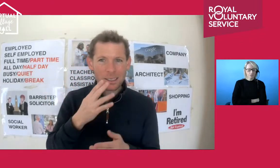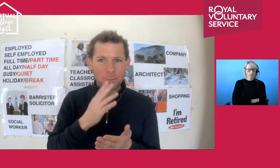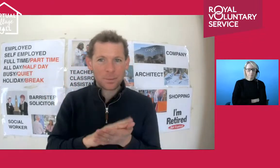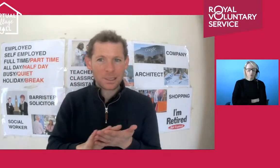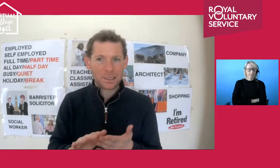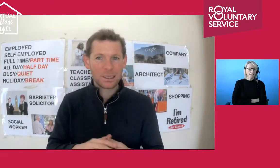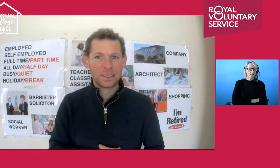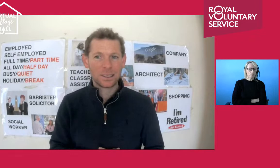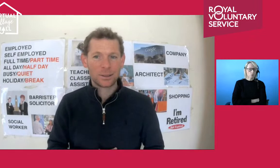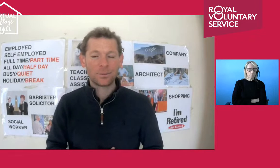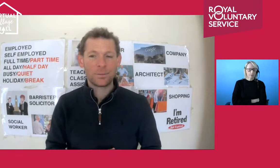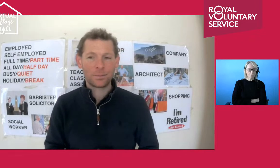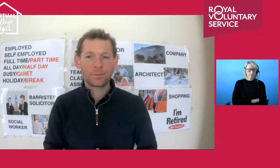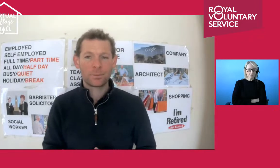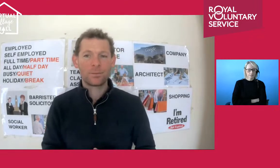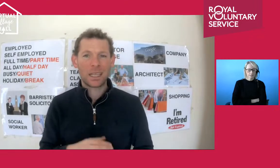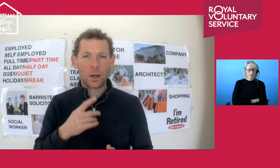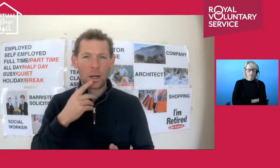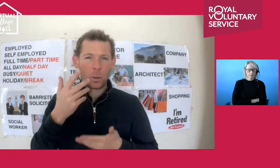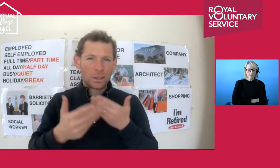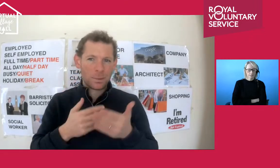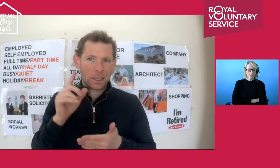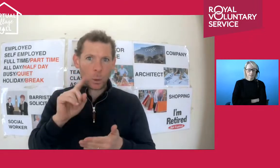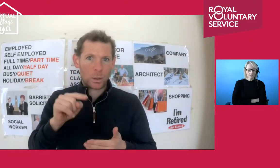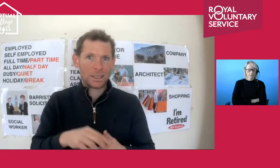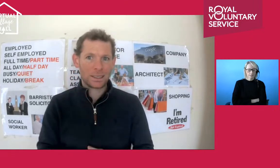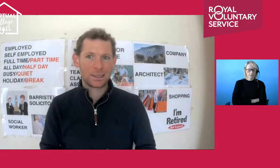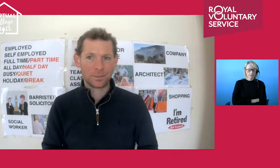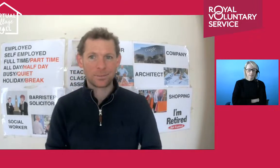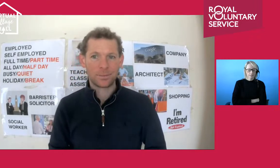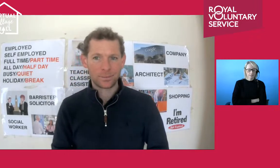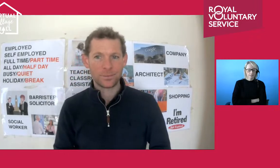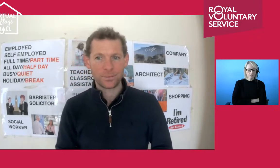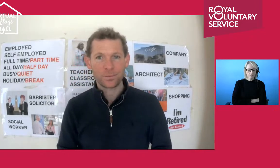type in the chat box anything you want repeated,